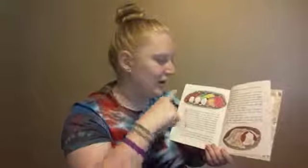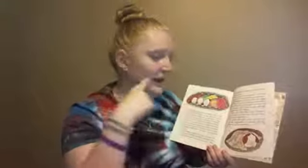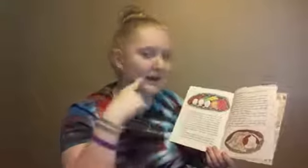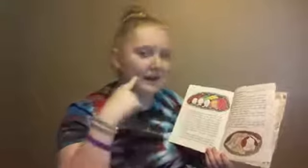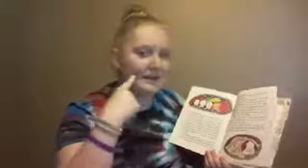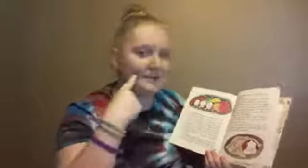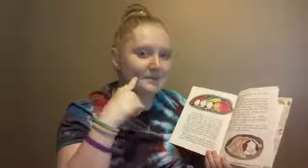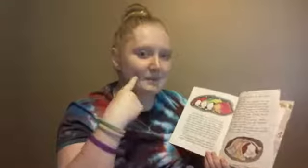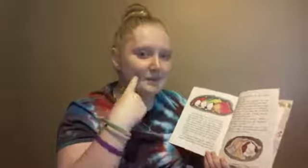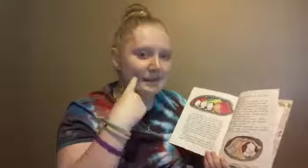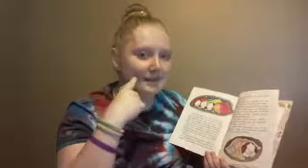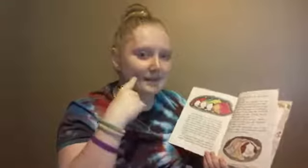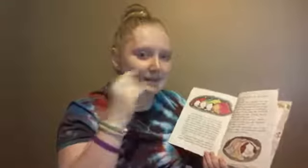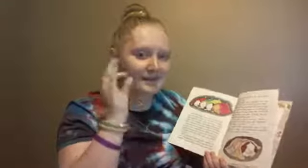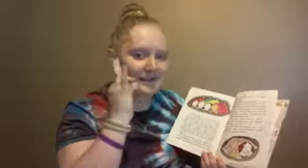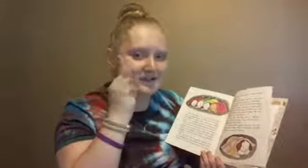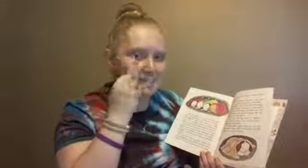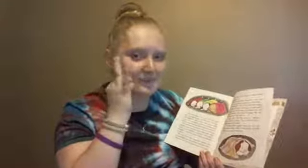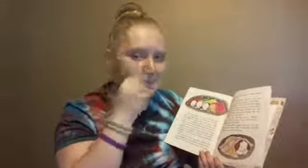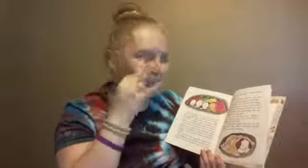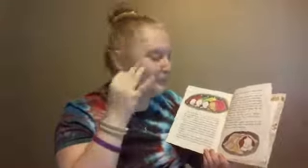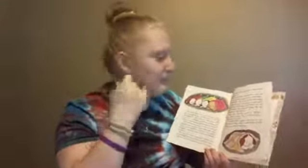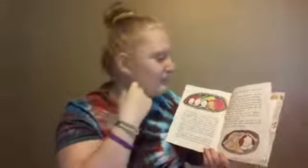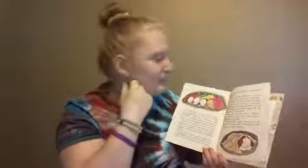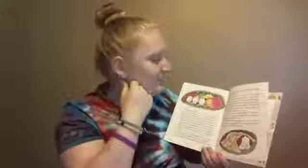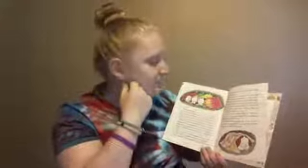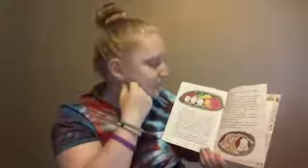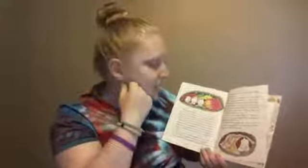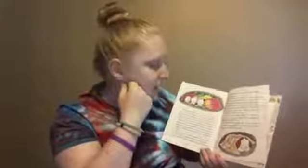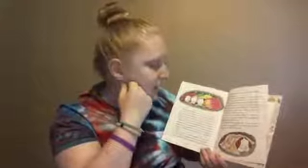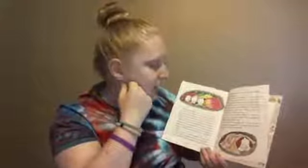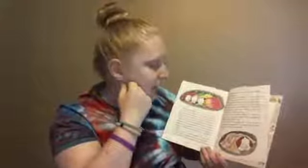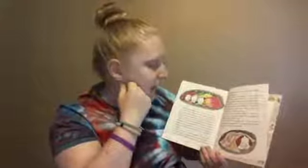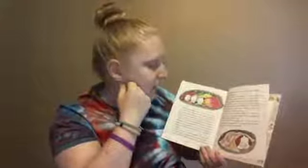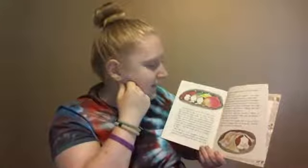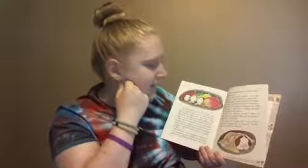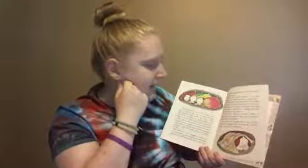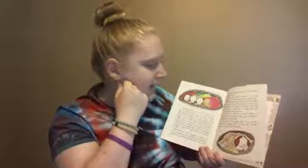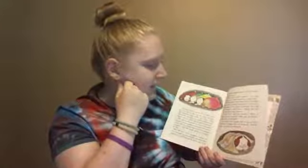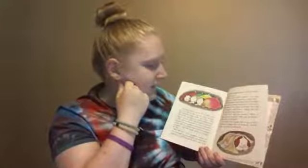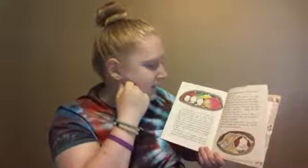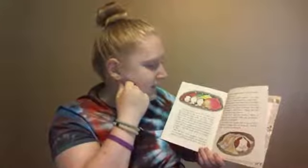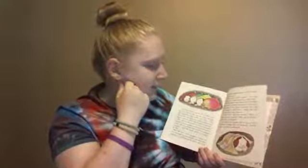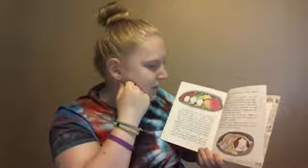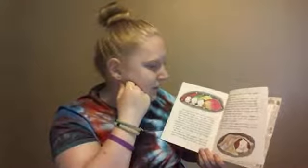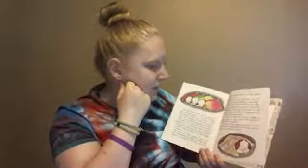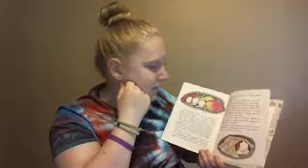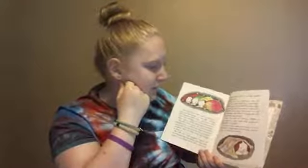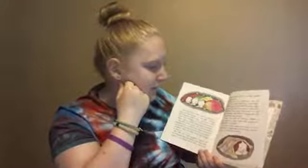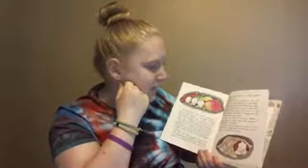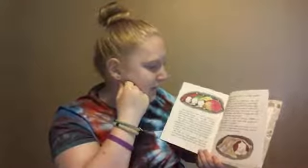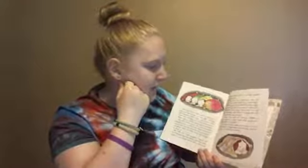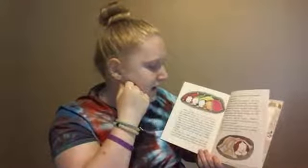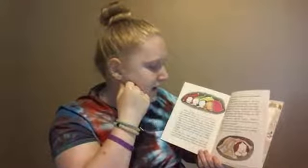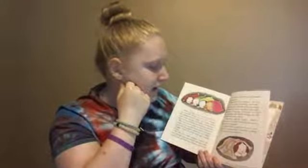shortcake, some sweets, and some fruit." And this time, when the Pokey little puppy got home,